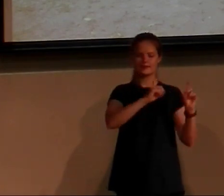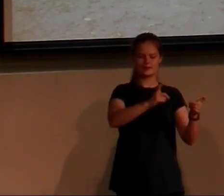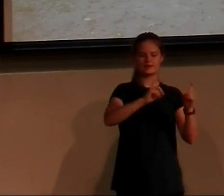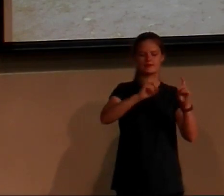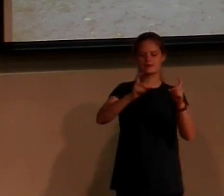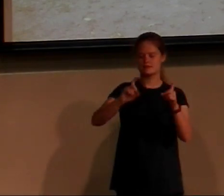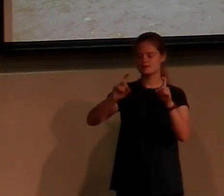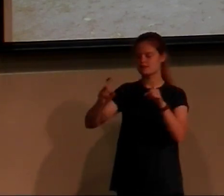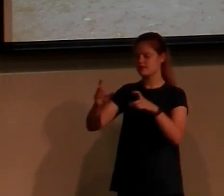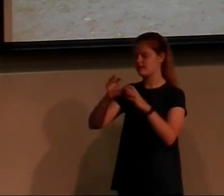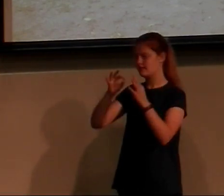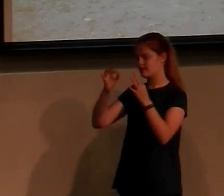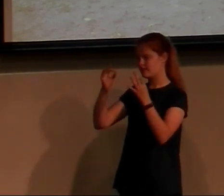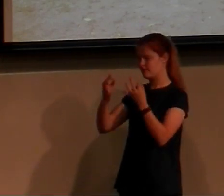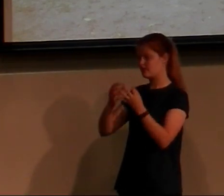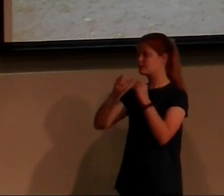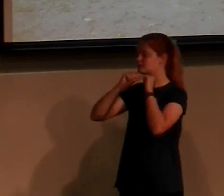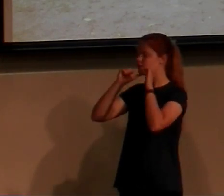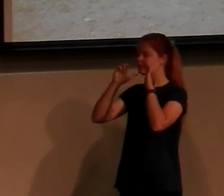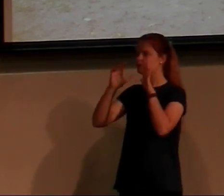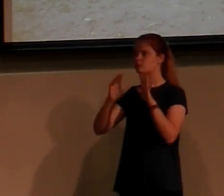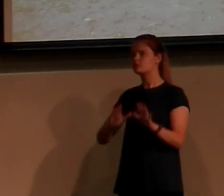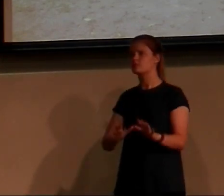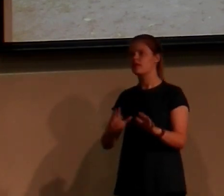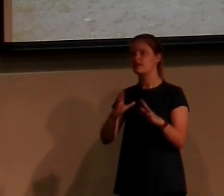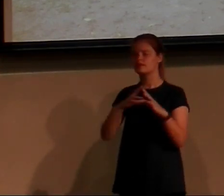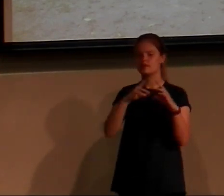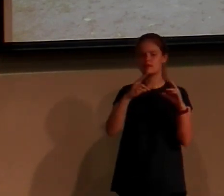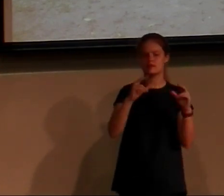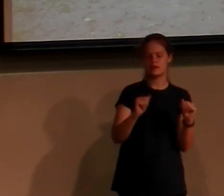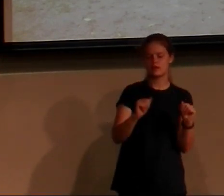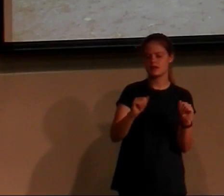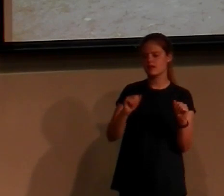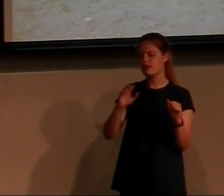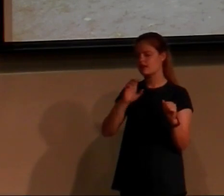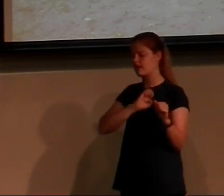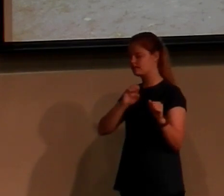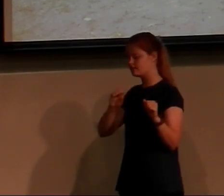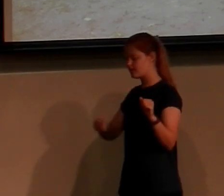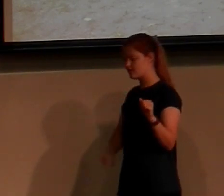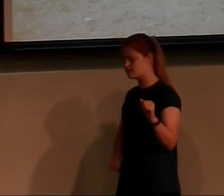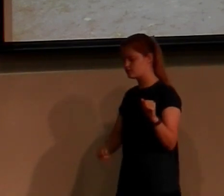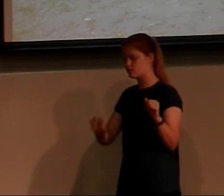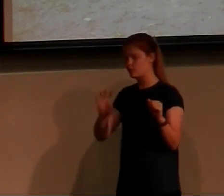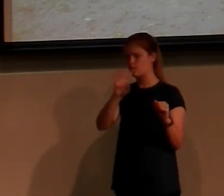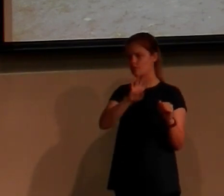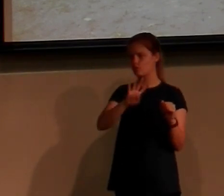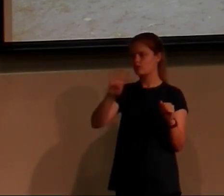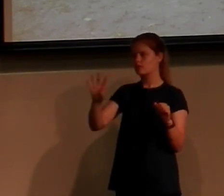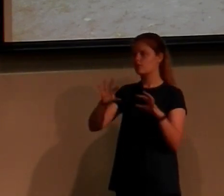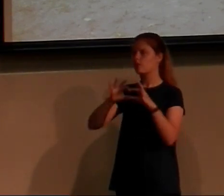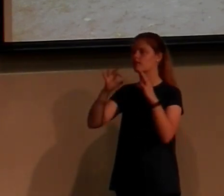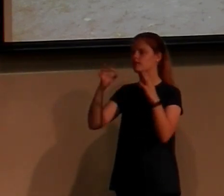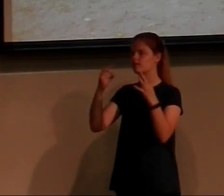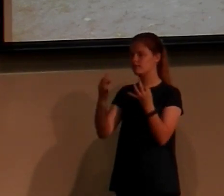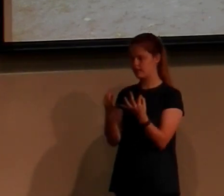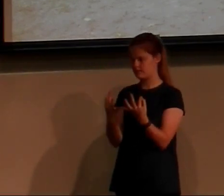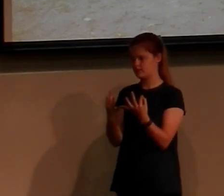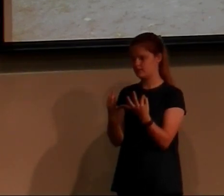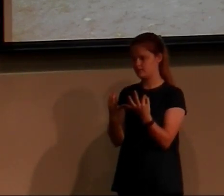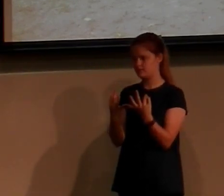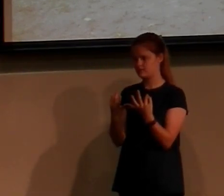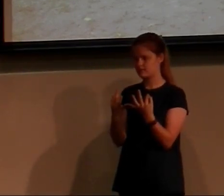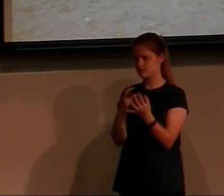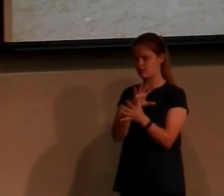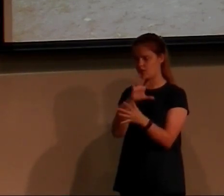families that were blessed between Nicaragua and El Salvador were 44 families. And I